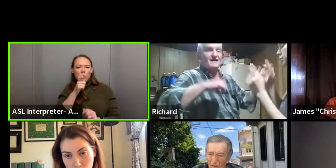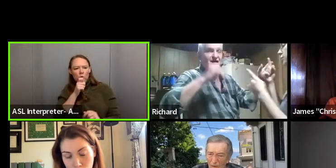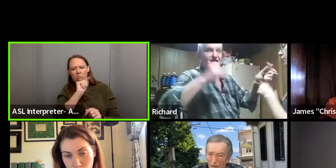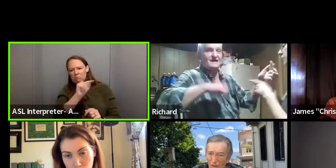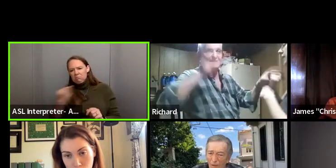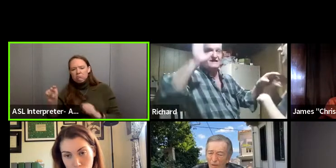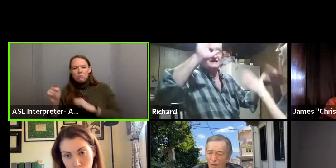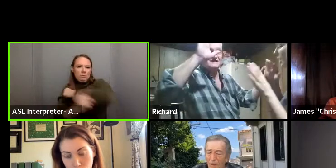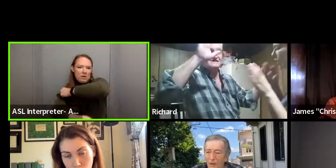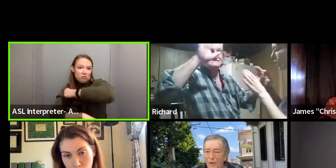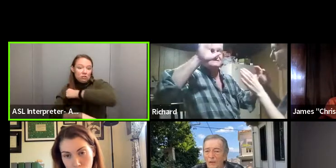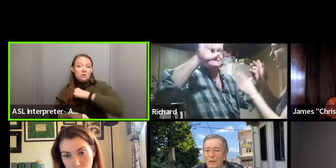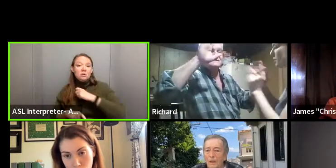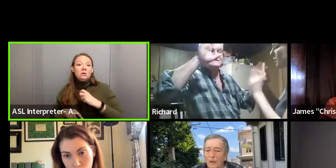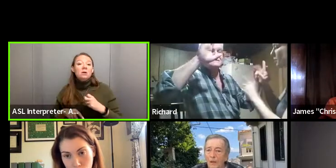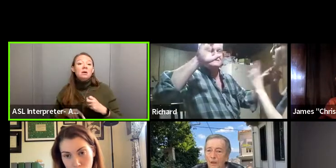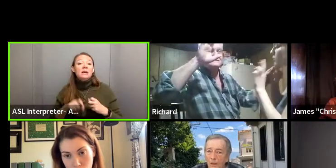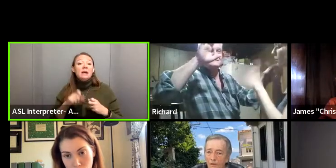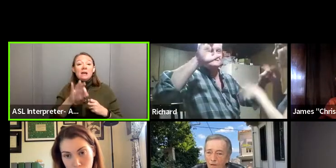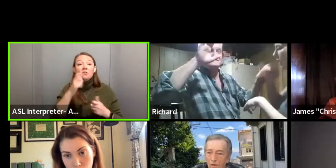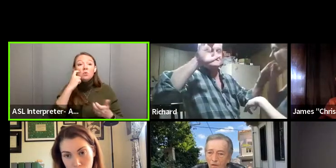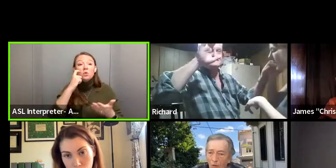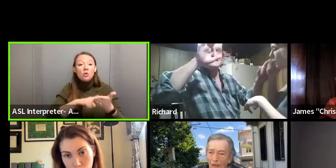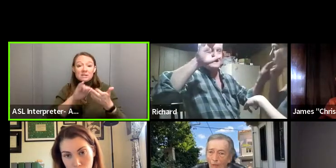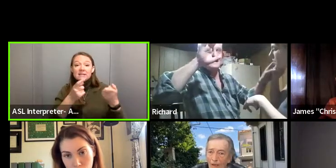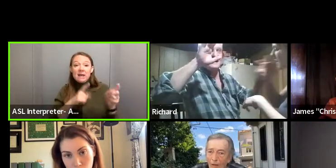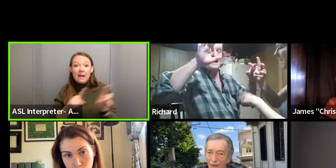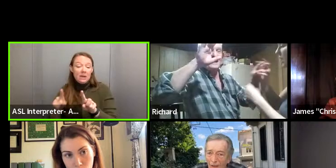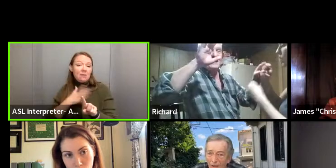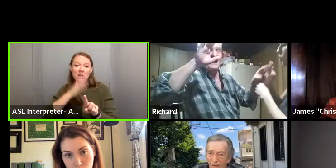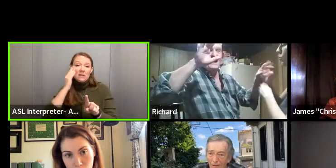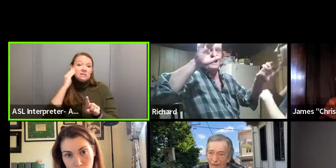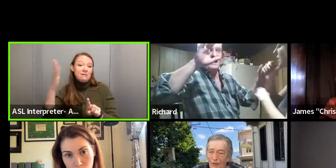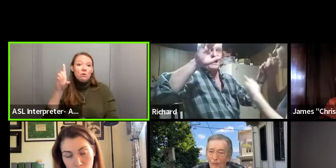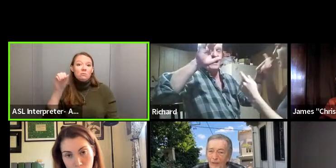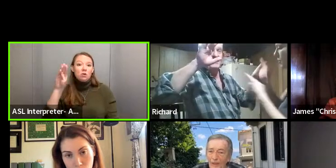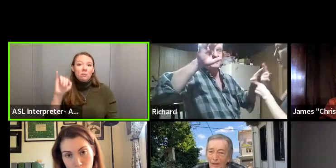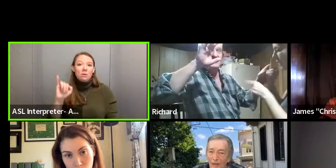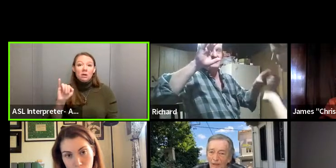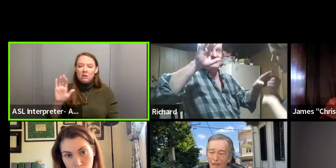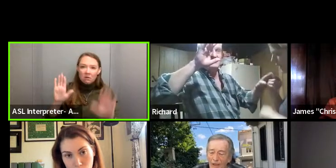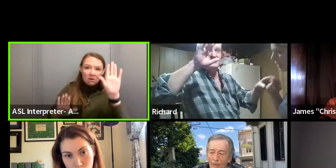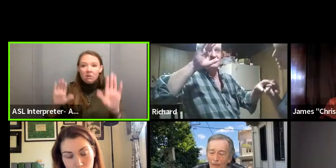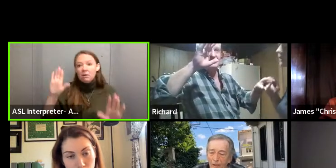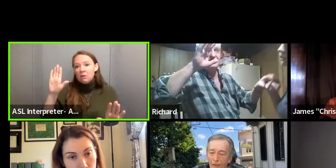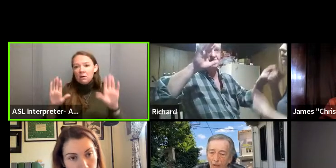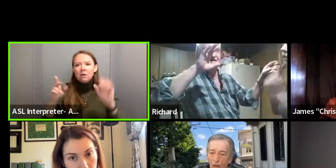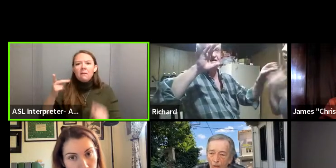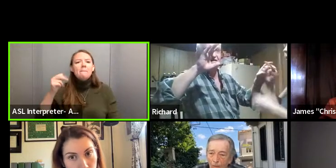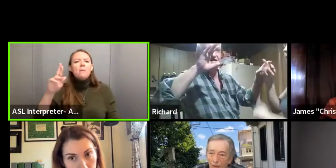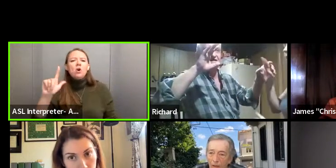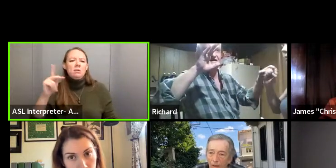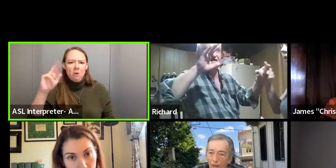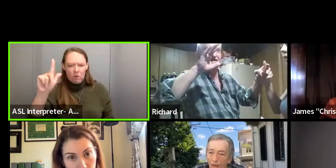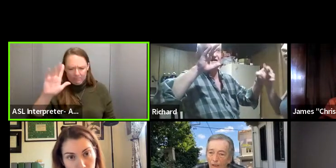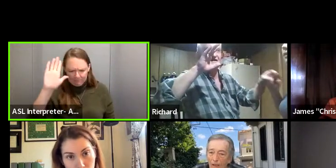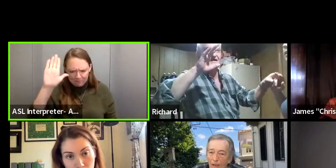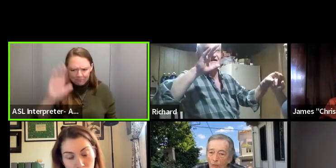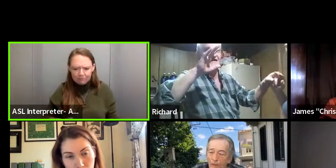do that if you're observing those occurrences. So Go ahead, Paul. How many,